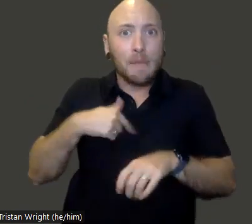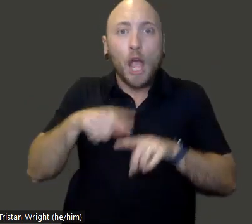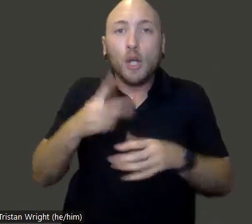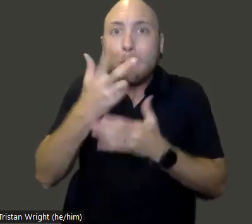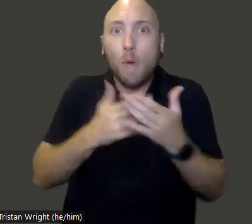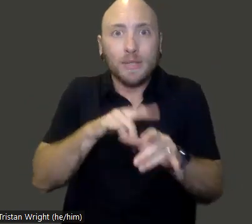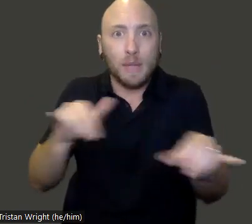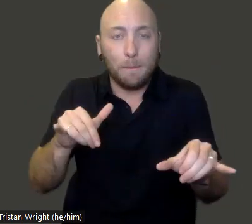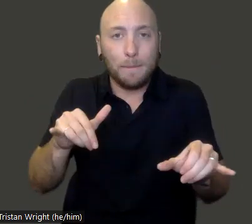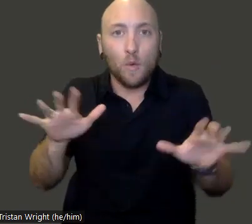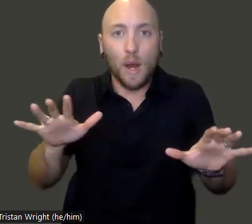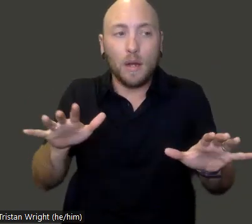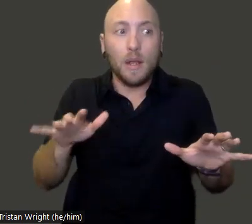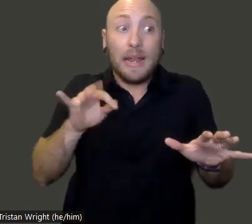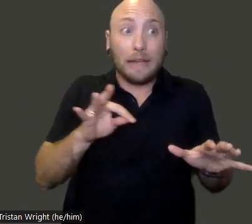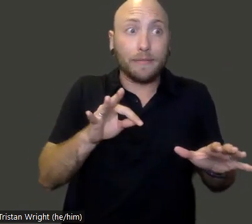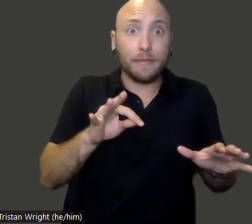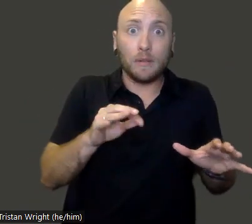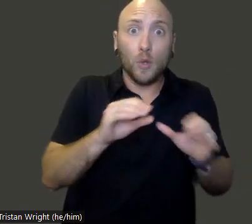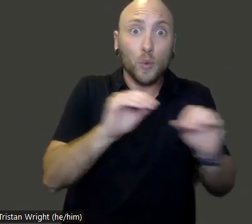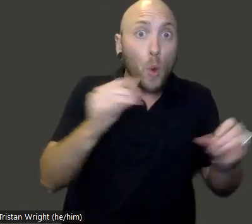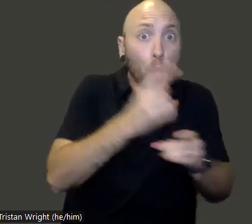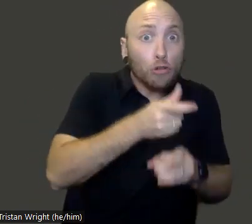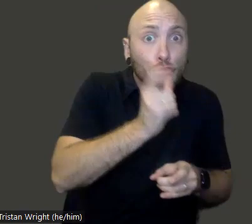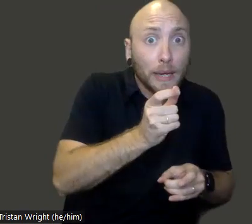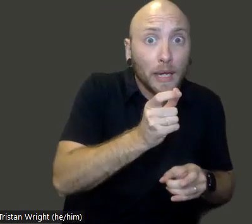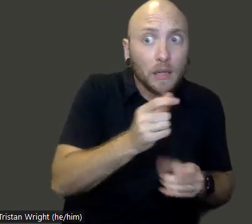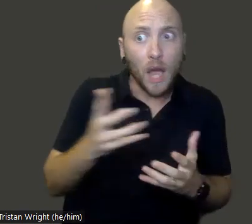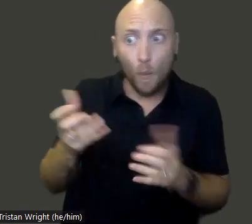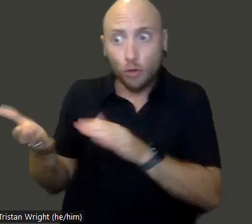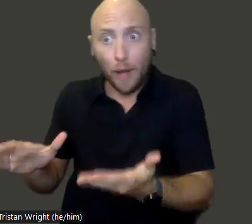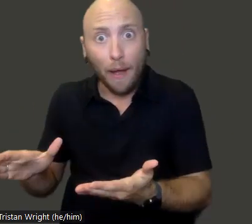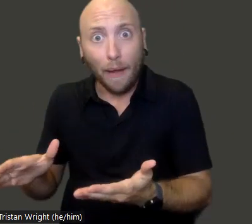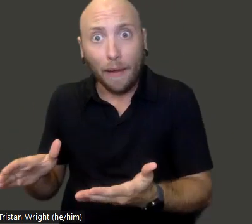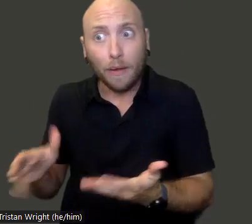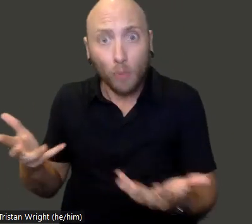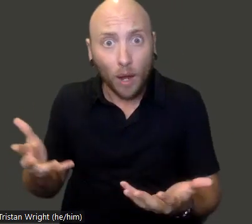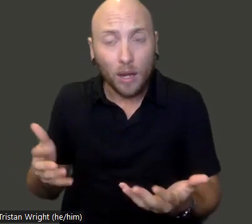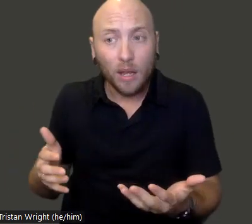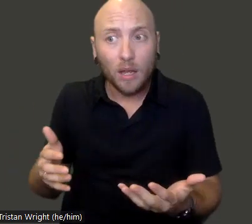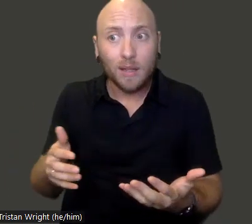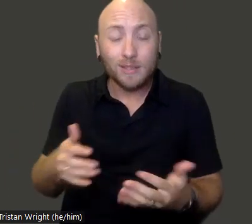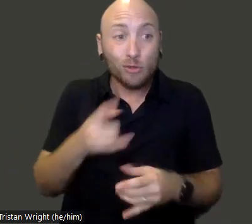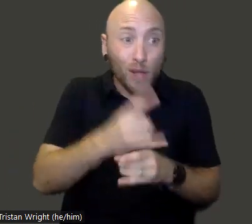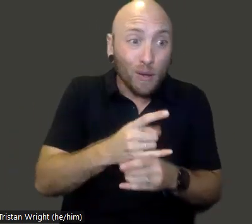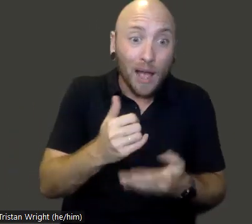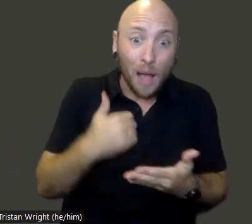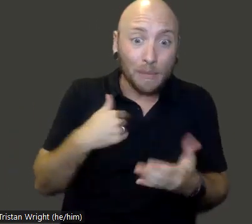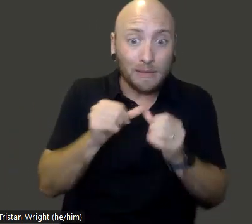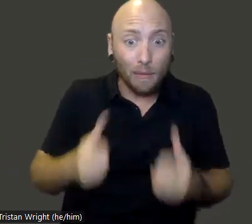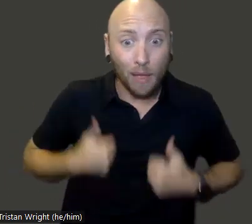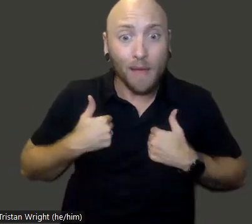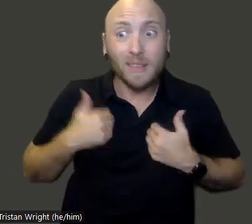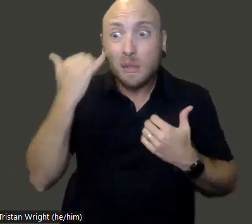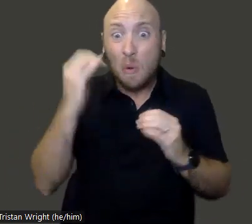and not want to blow my brains out. It was like drinking was a way that I was able to stay alive, but yet if I didn't have alcohol, what